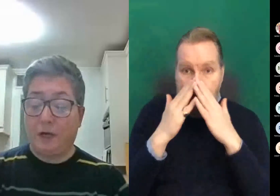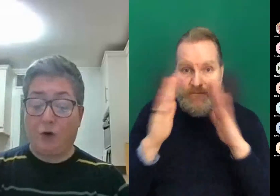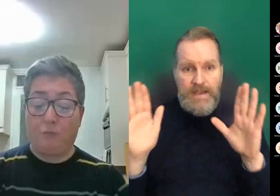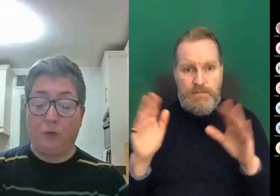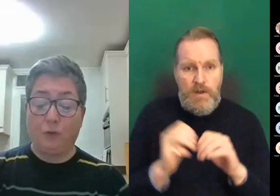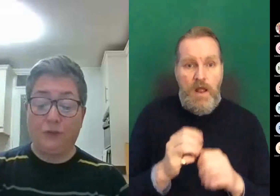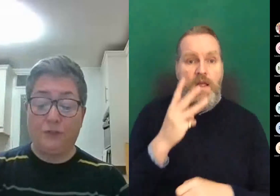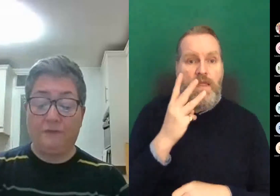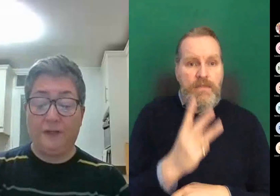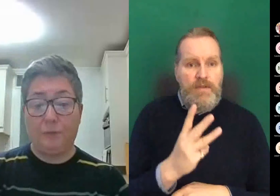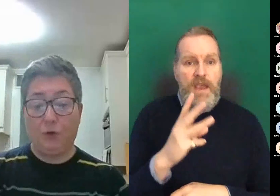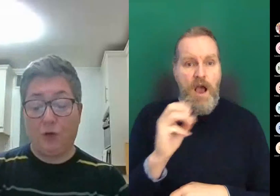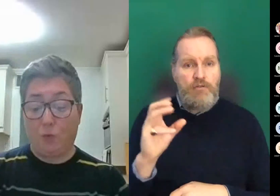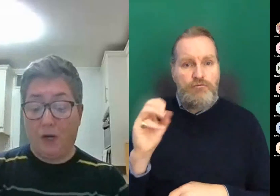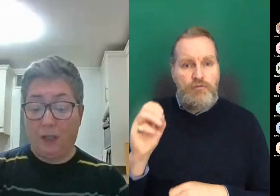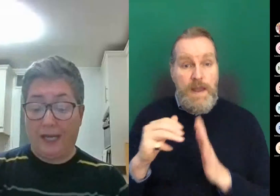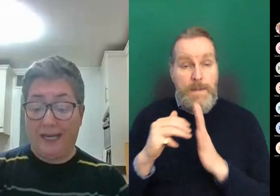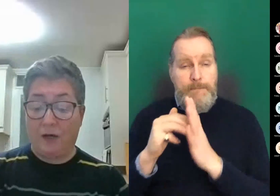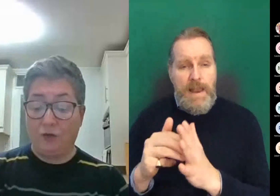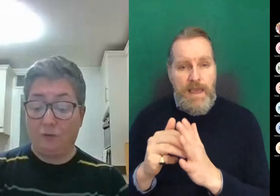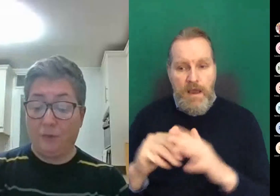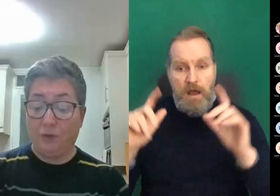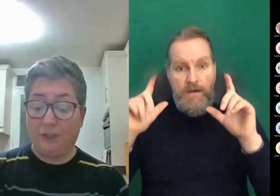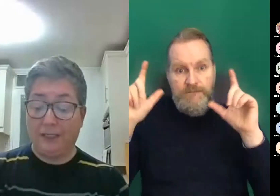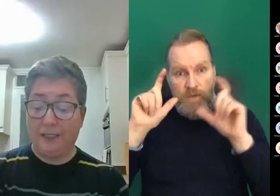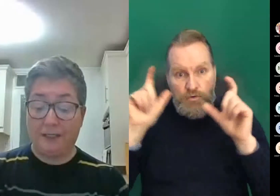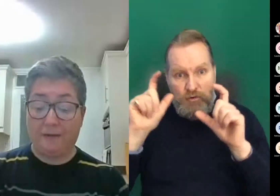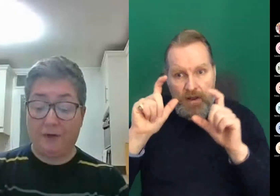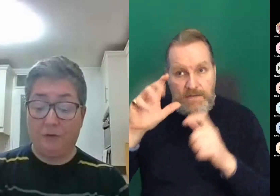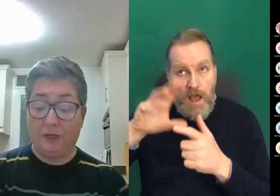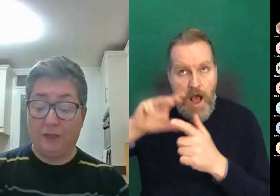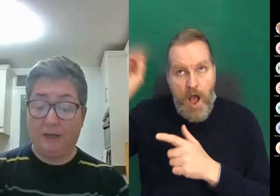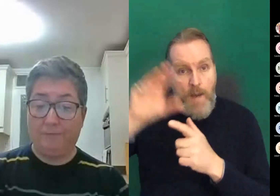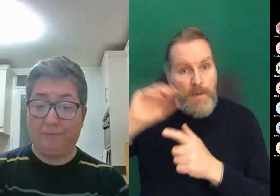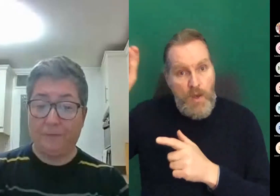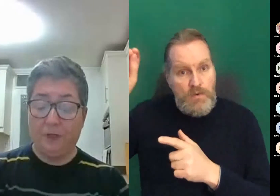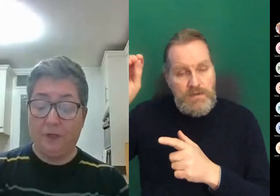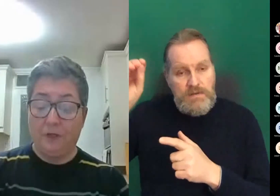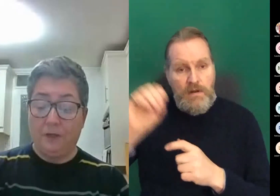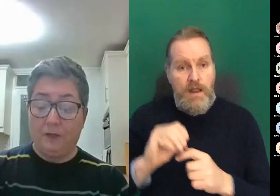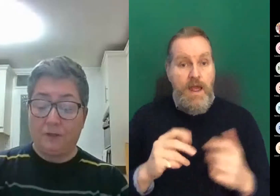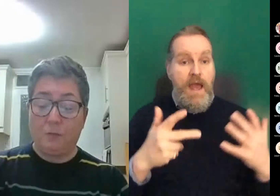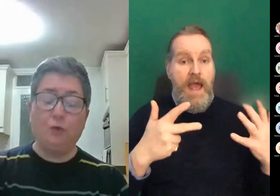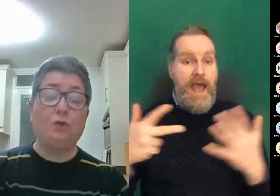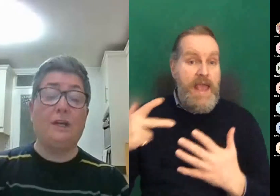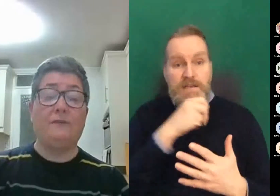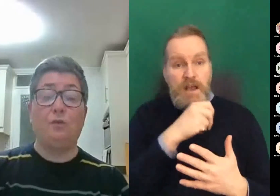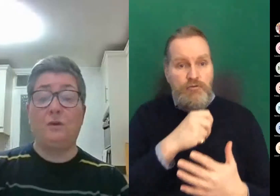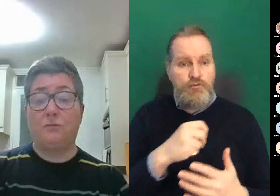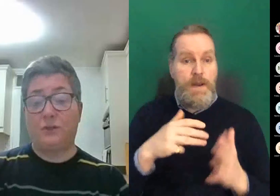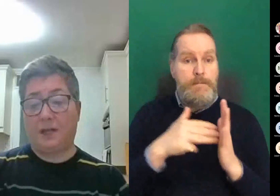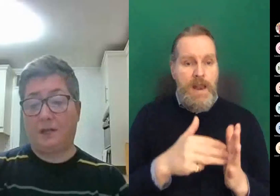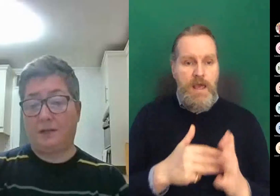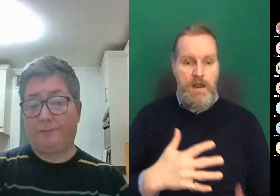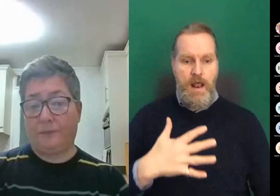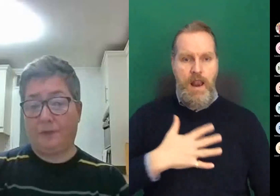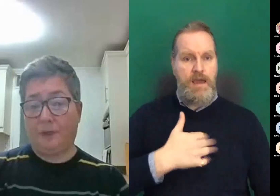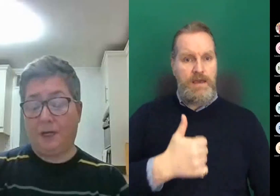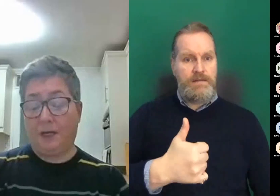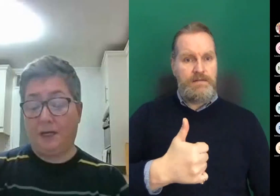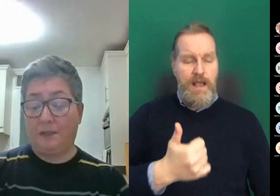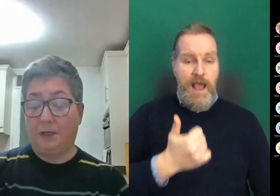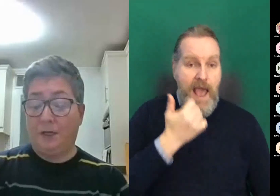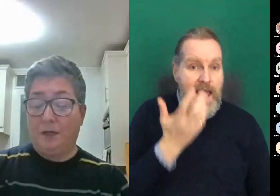million photos are uploaded to Facebook, while 800 million likes are given out a day. So I'm only going to give you one more